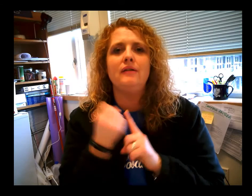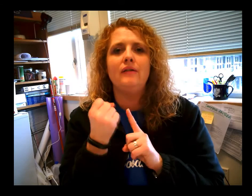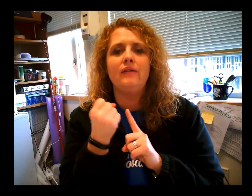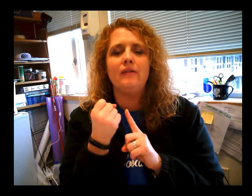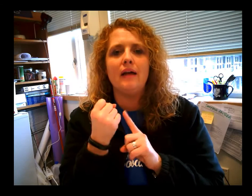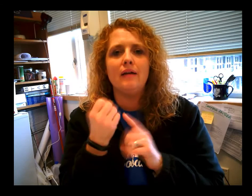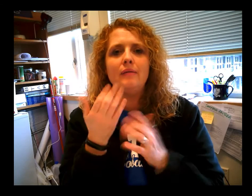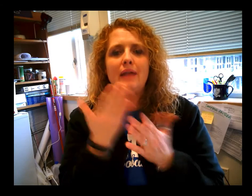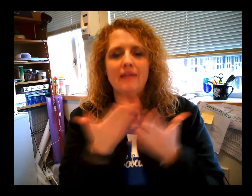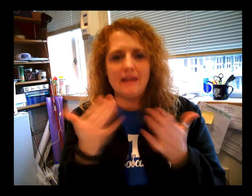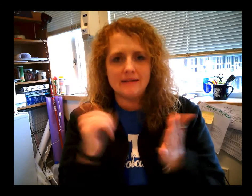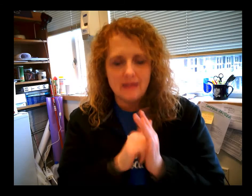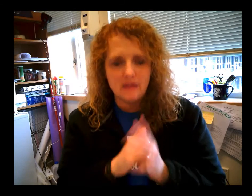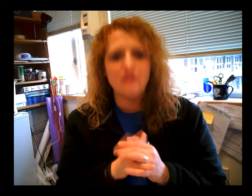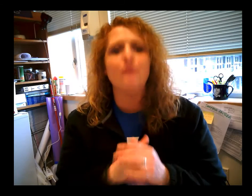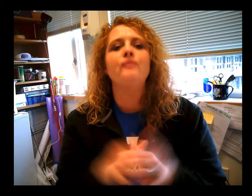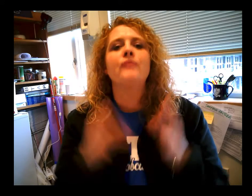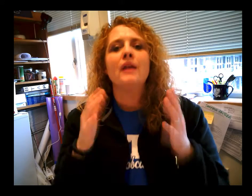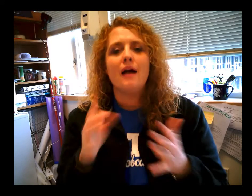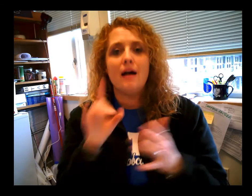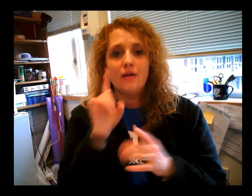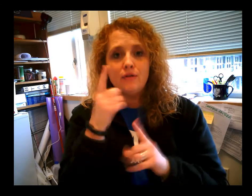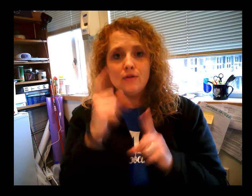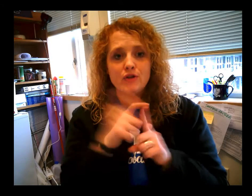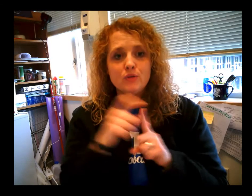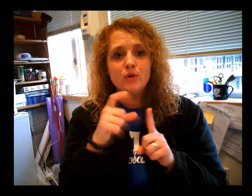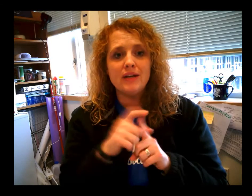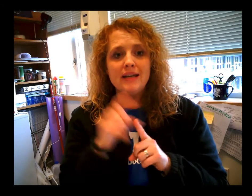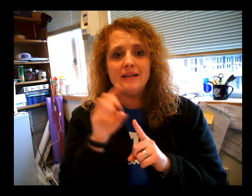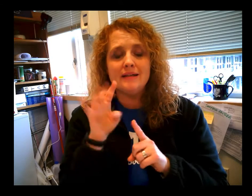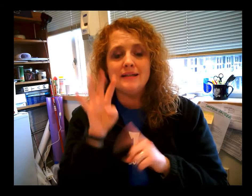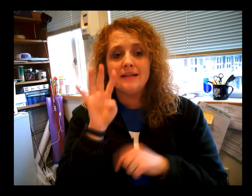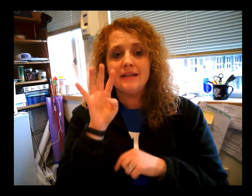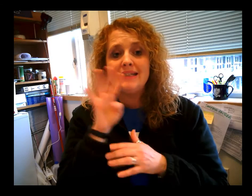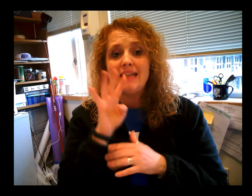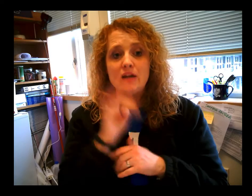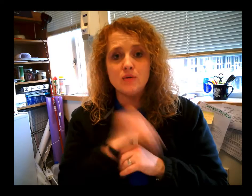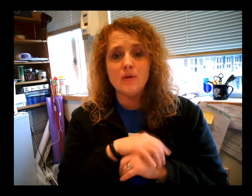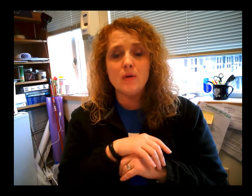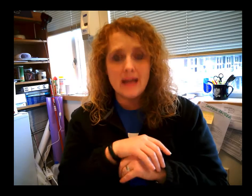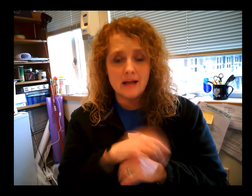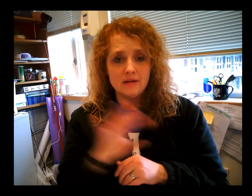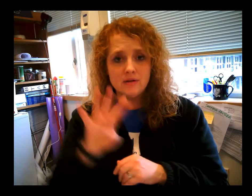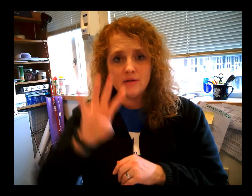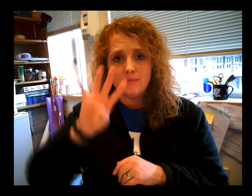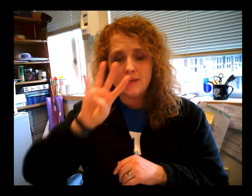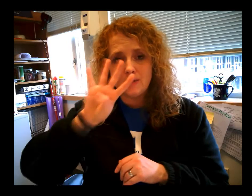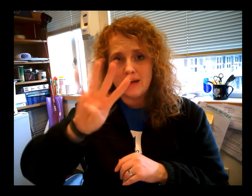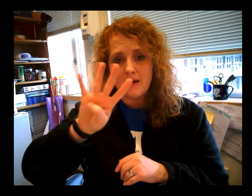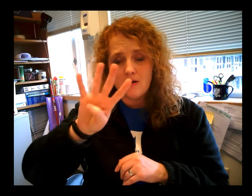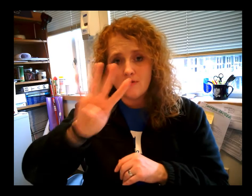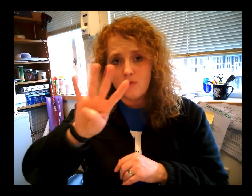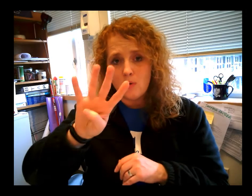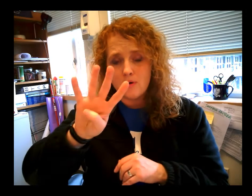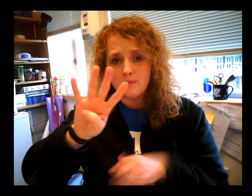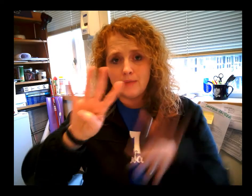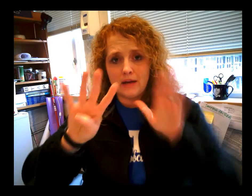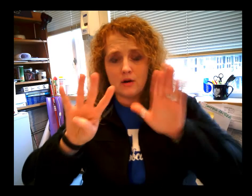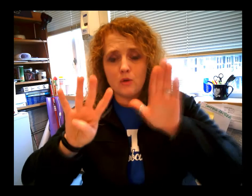situations and things like that. So the first word is schedule or calendar. It's with a 4 and an open